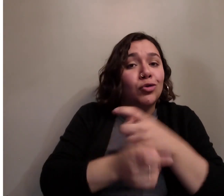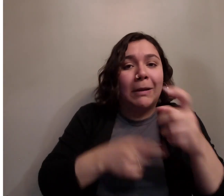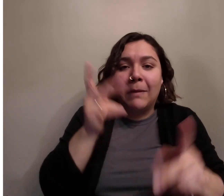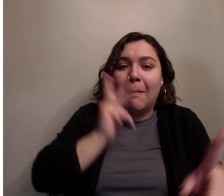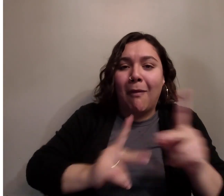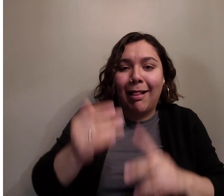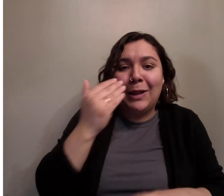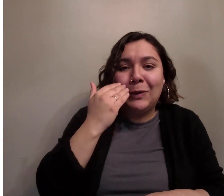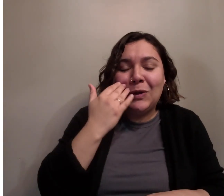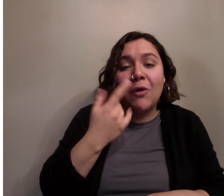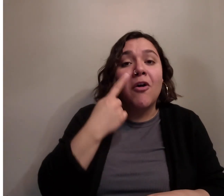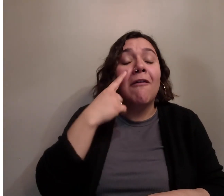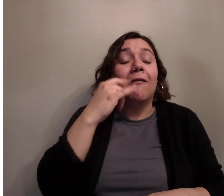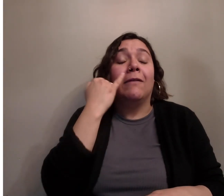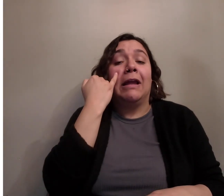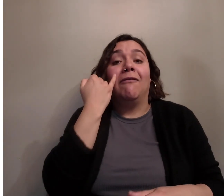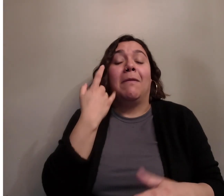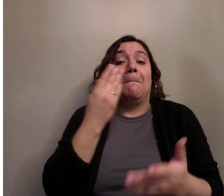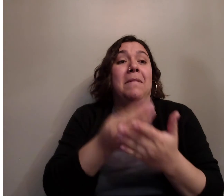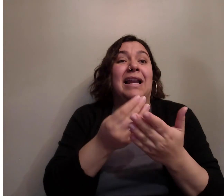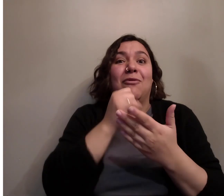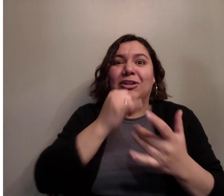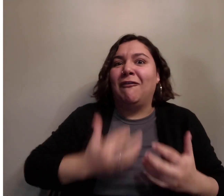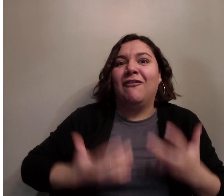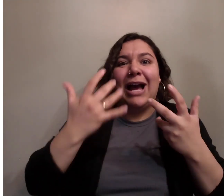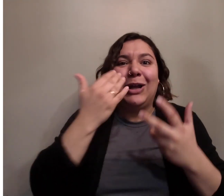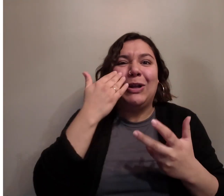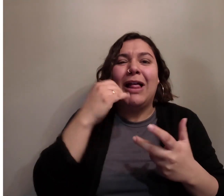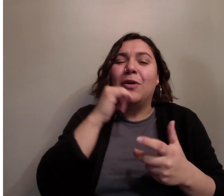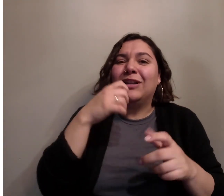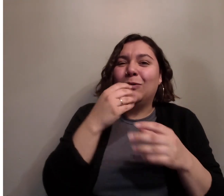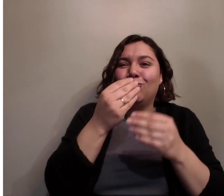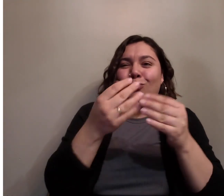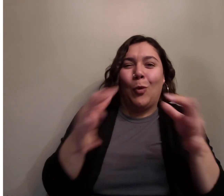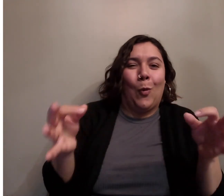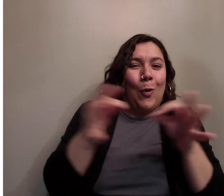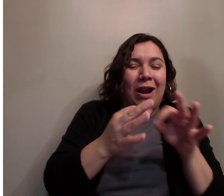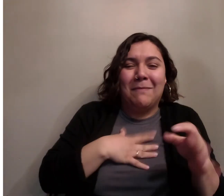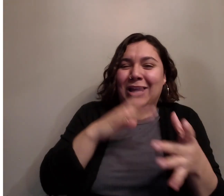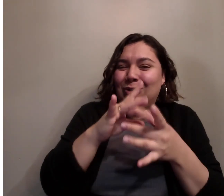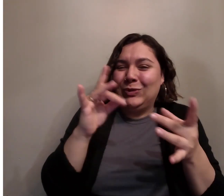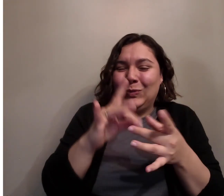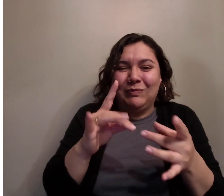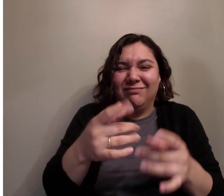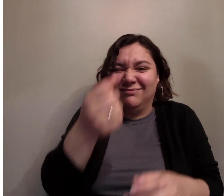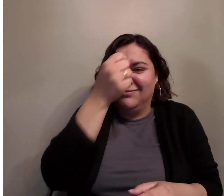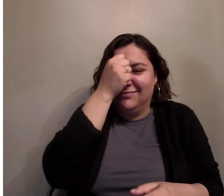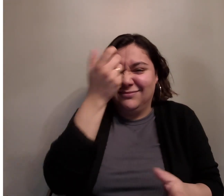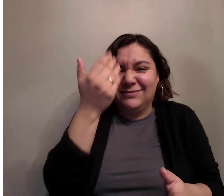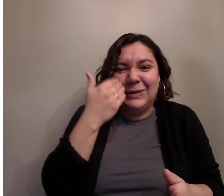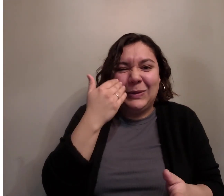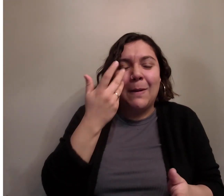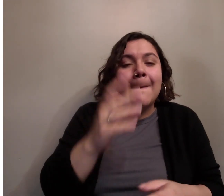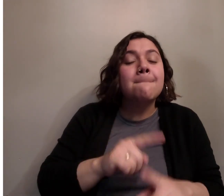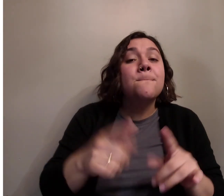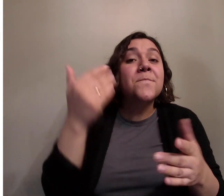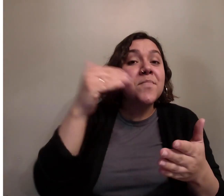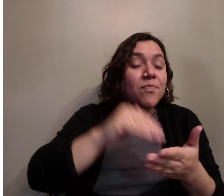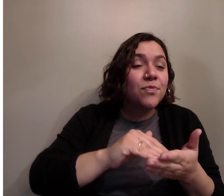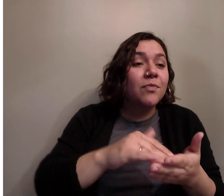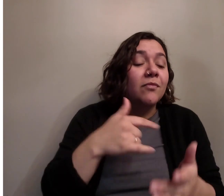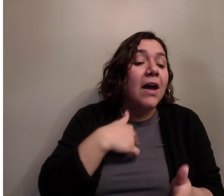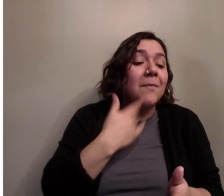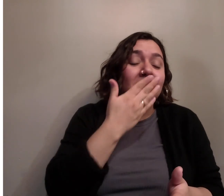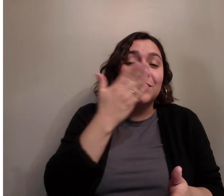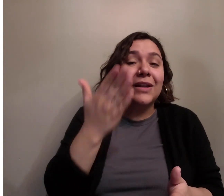weren't torturing people, and if our money wasn't on fire. That wasn't worth my stupid comedy. Like,